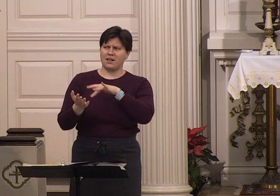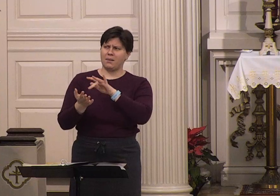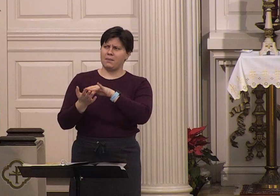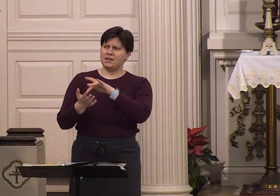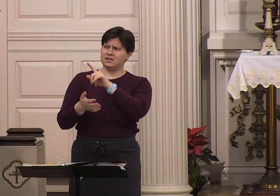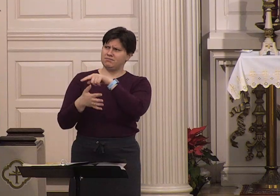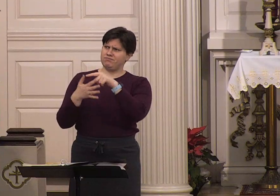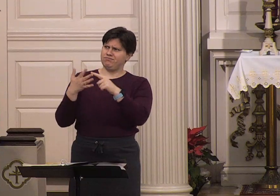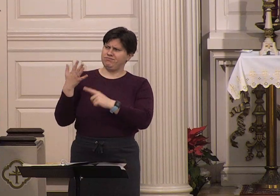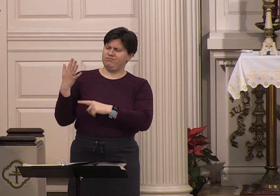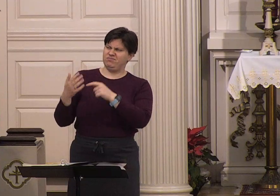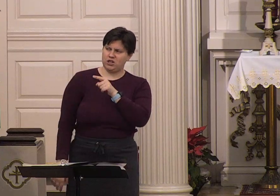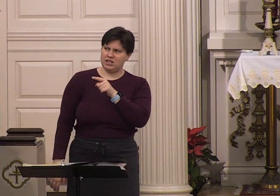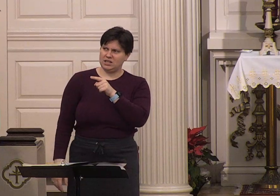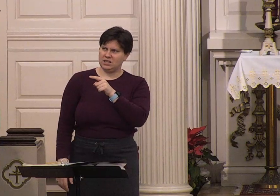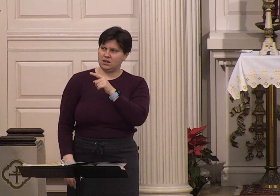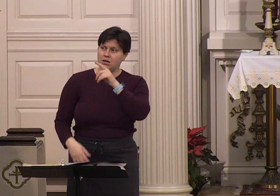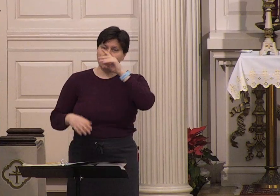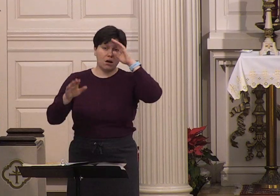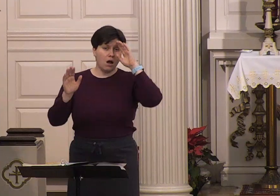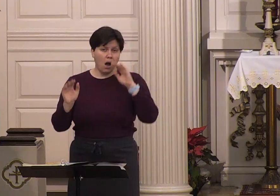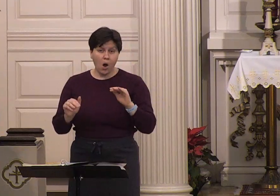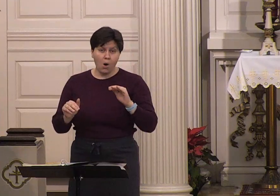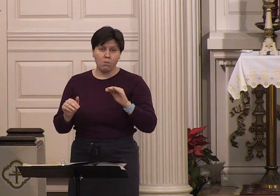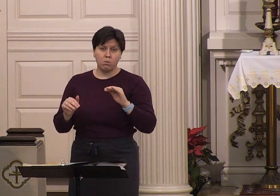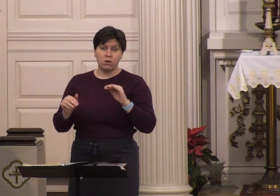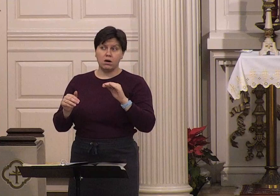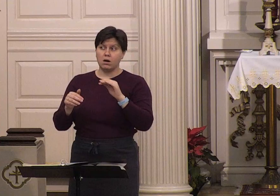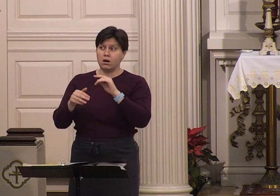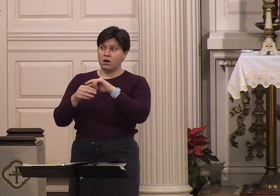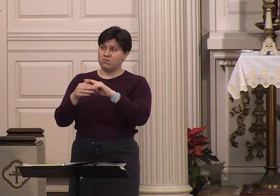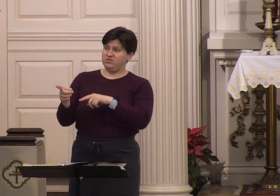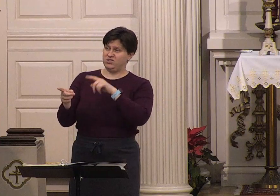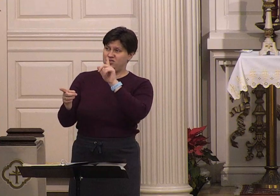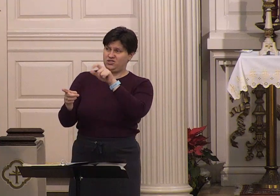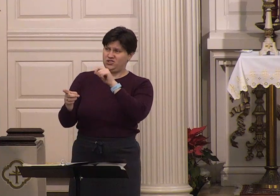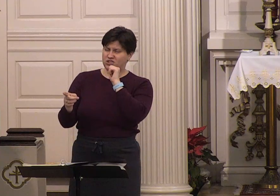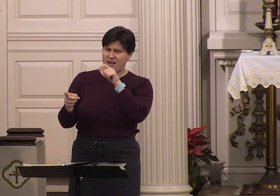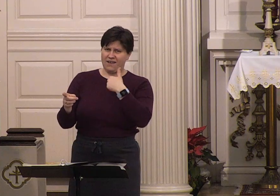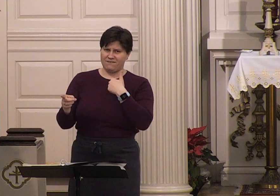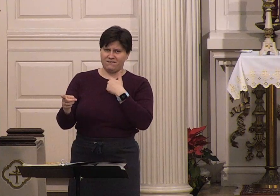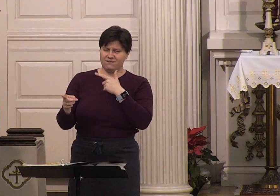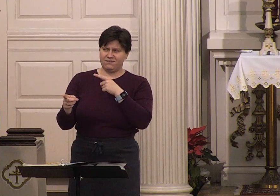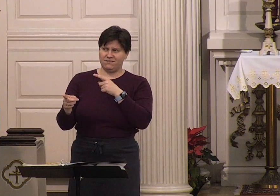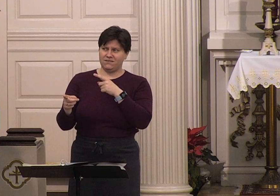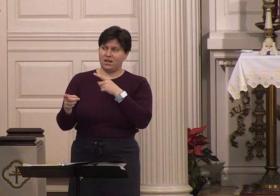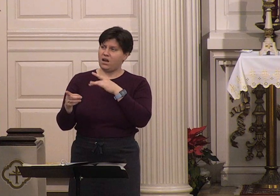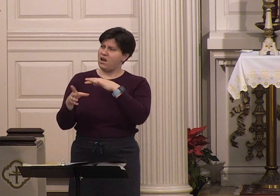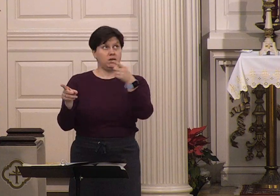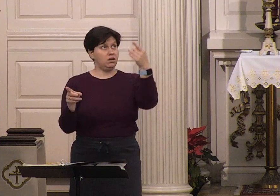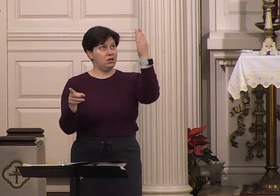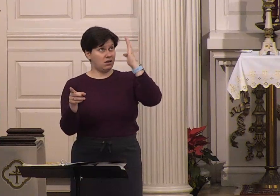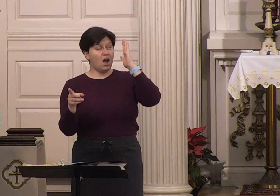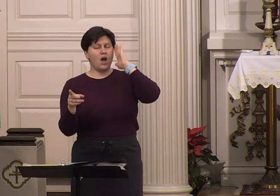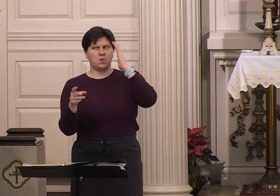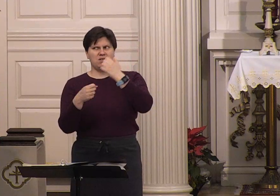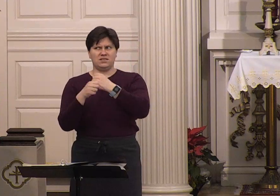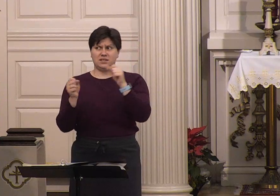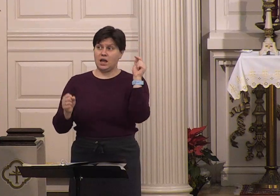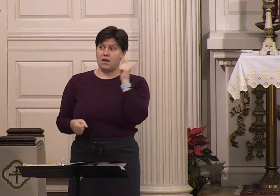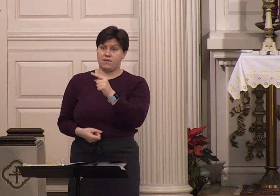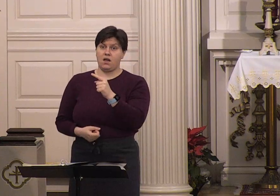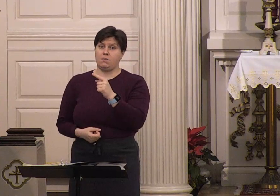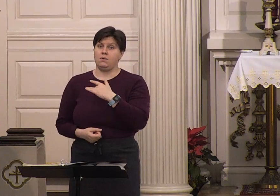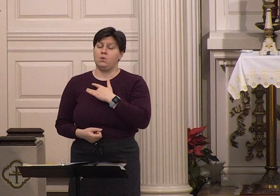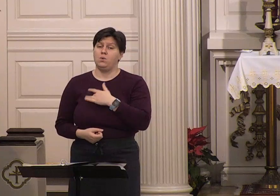suffering. Hope where they should have none. And trust in a God who will save them.